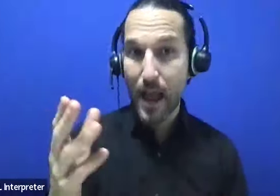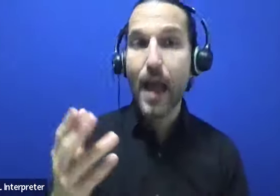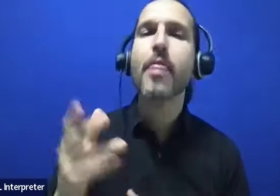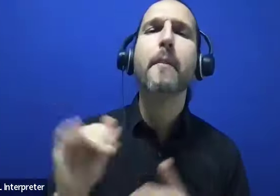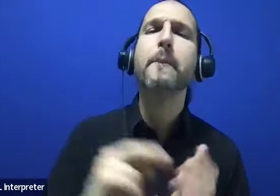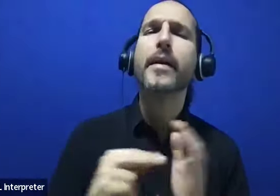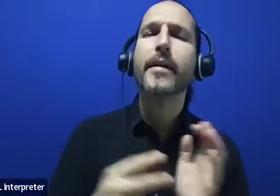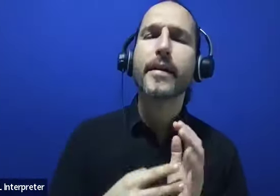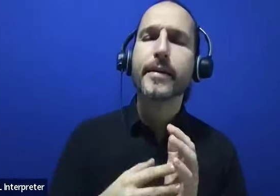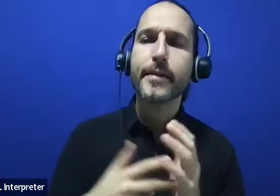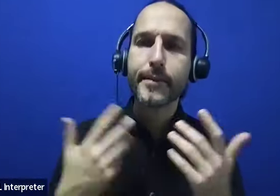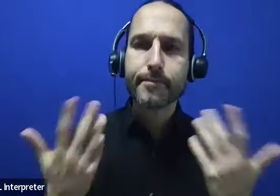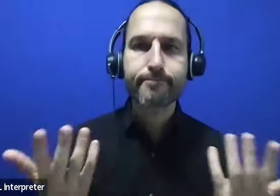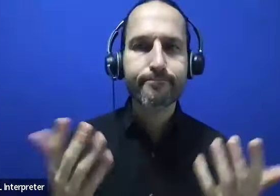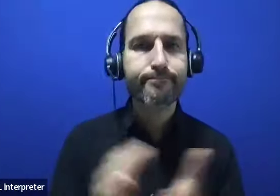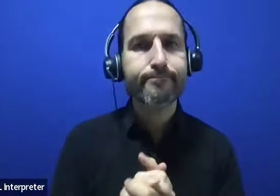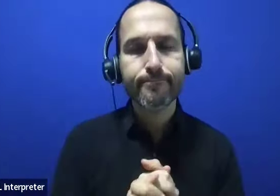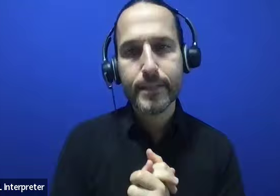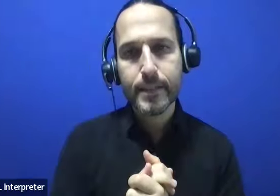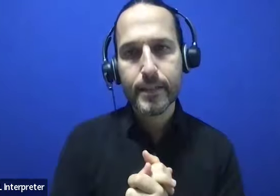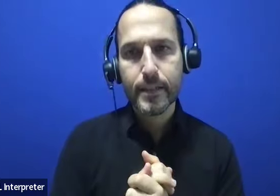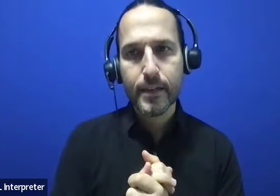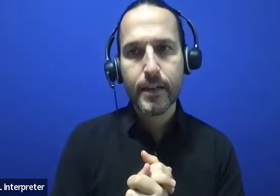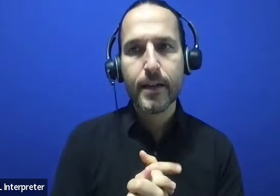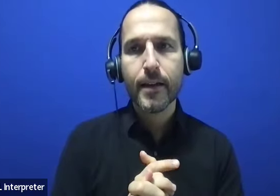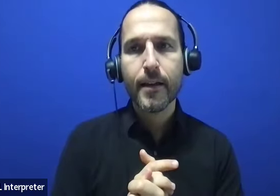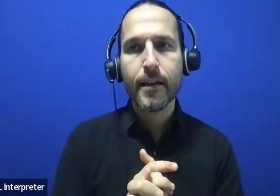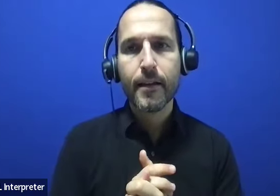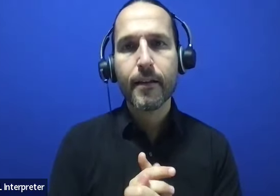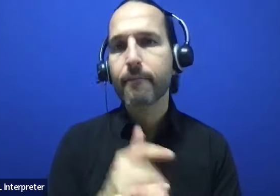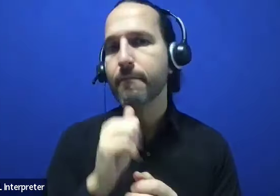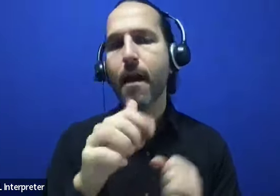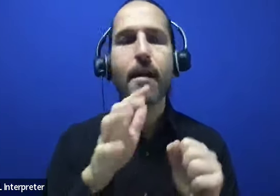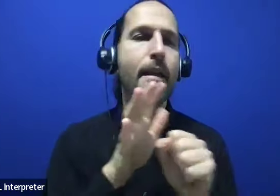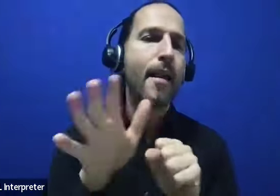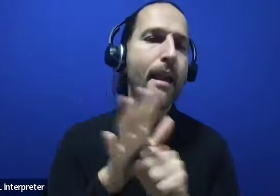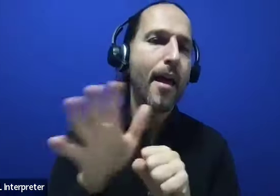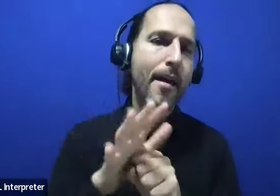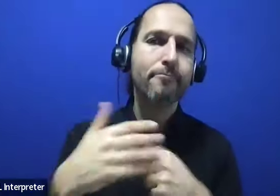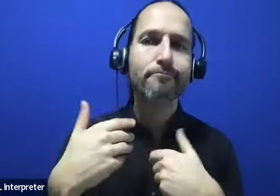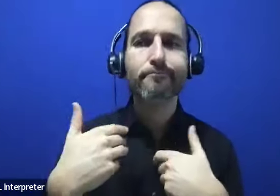Hypogonadism basically means that you are short on